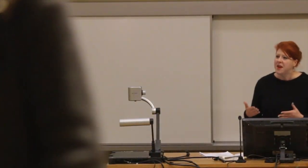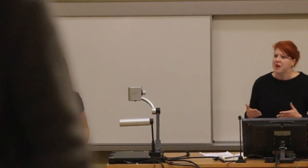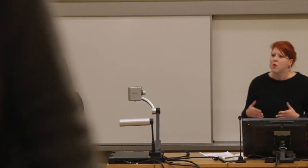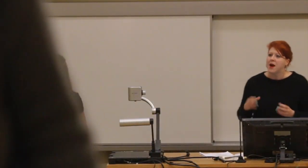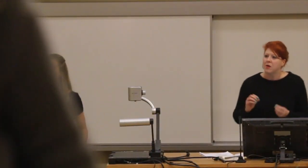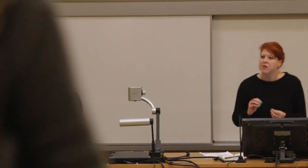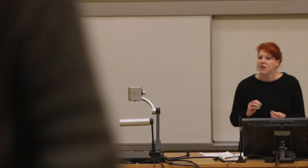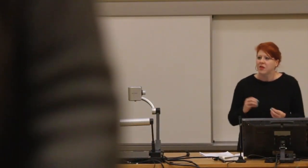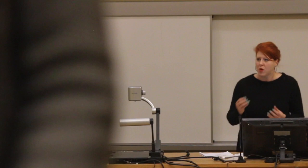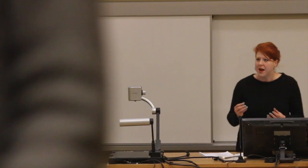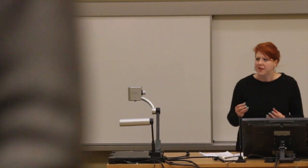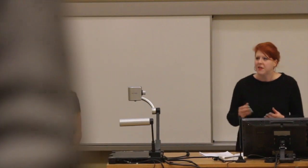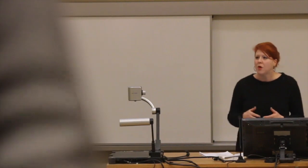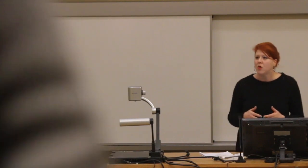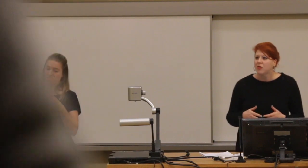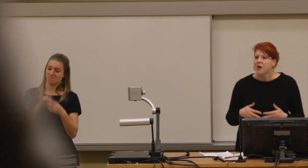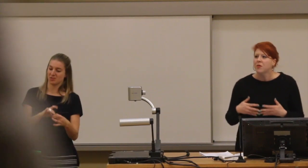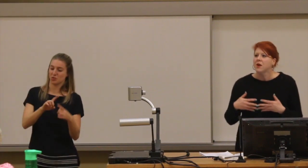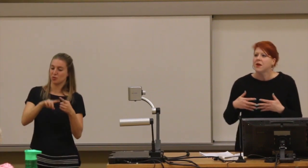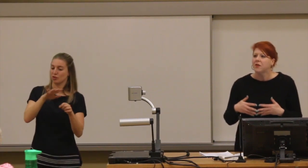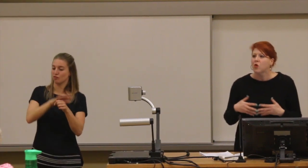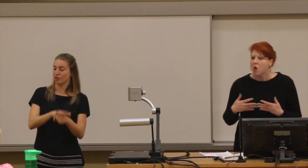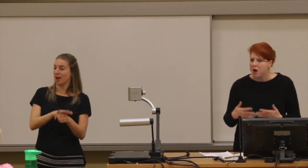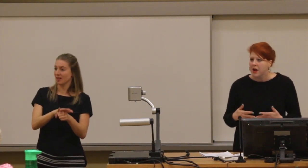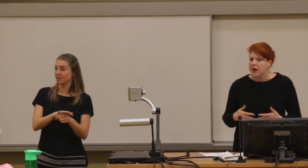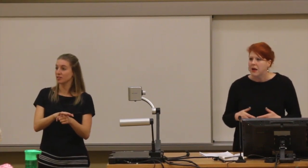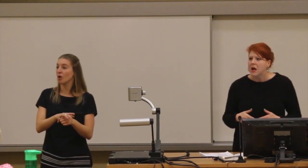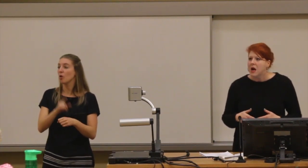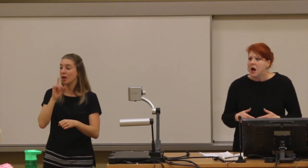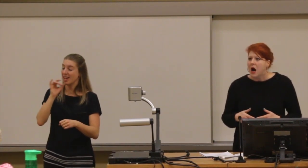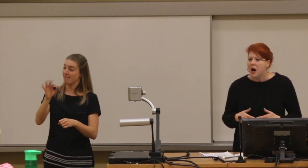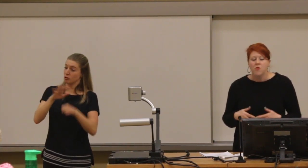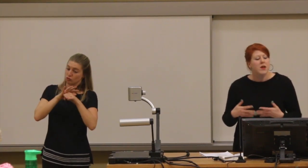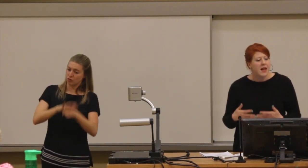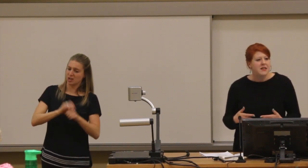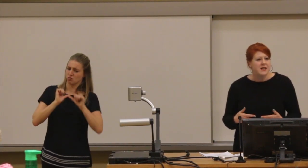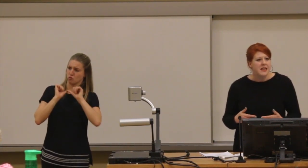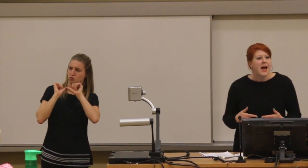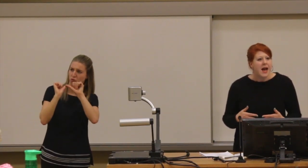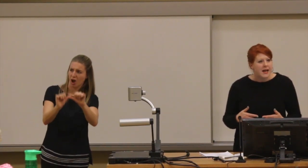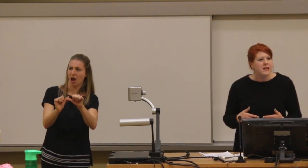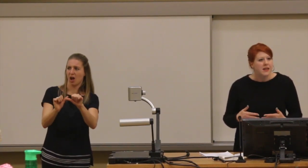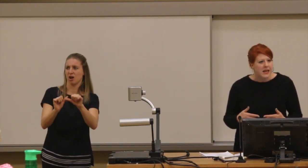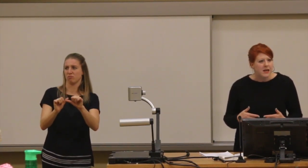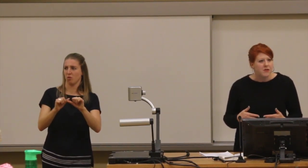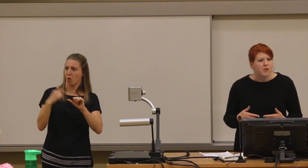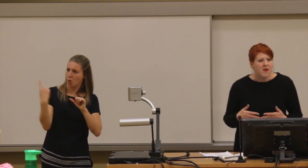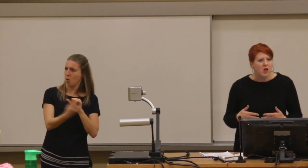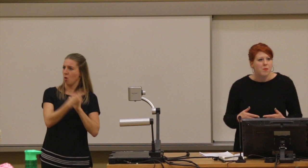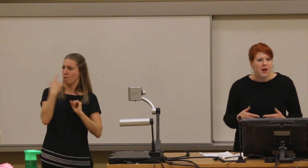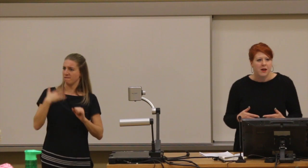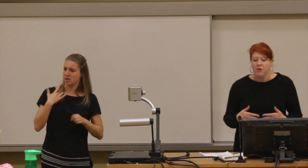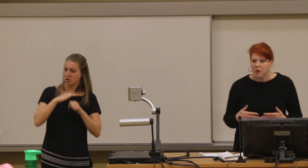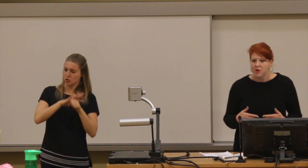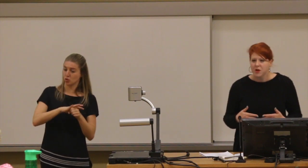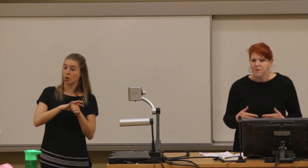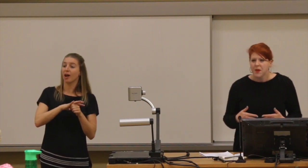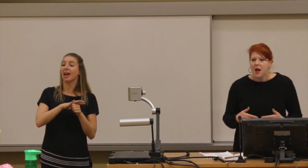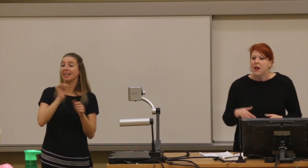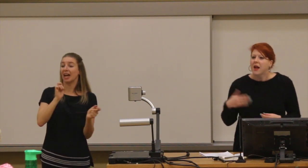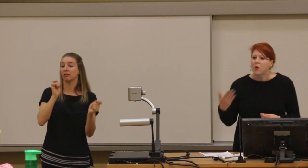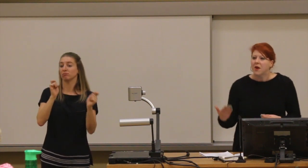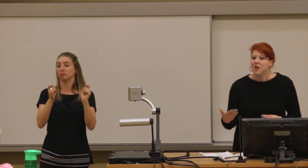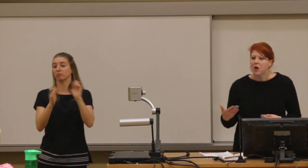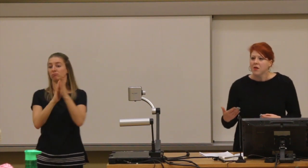good fit around stress. So stress, when it is chronic and unrelenting, can lead to developing